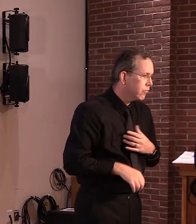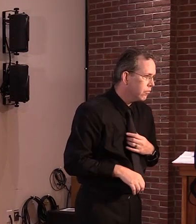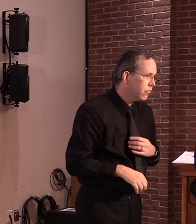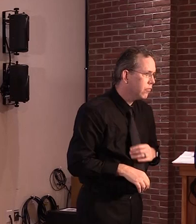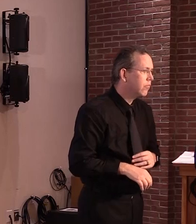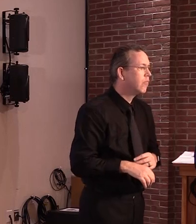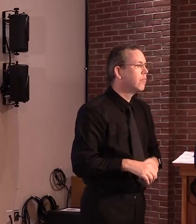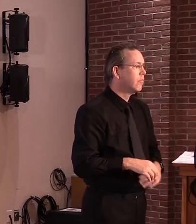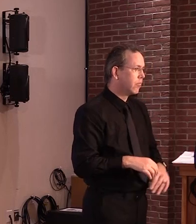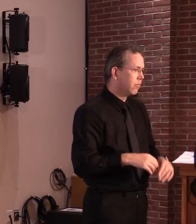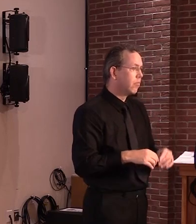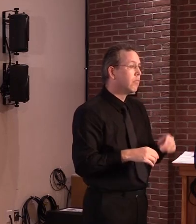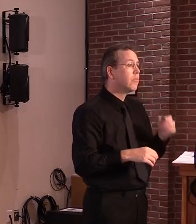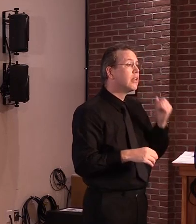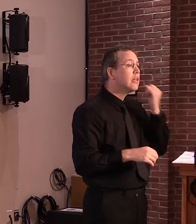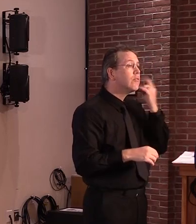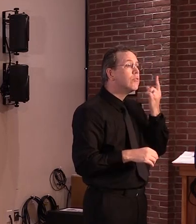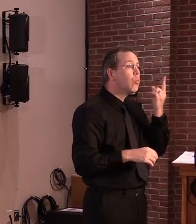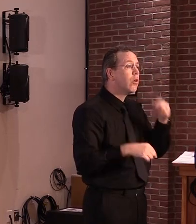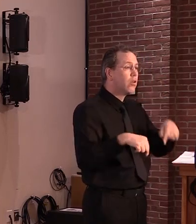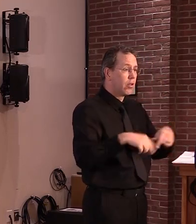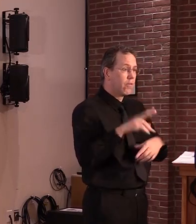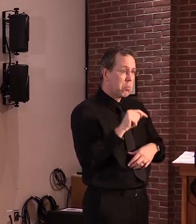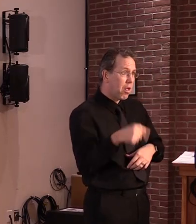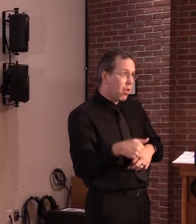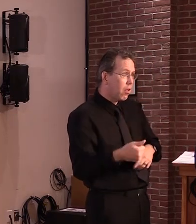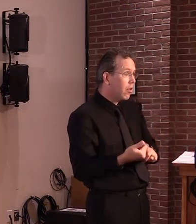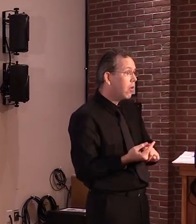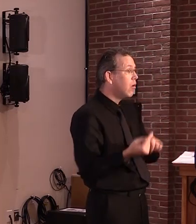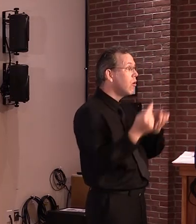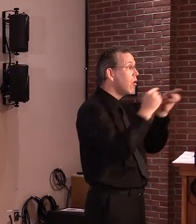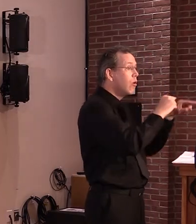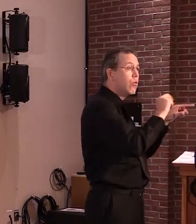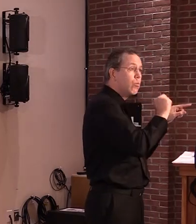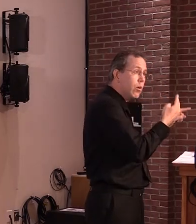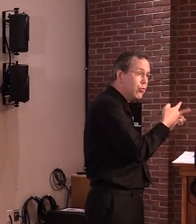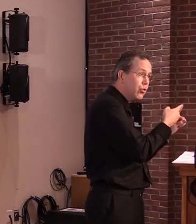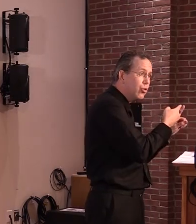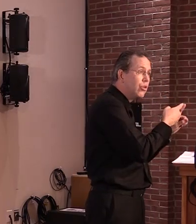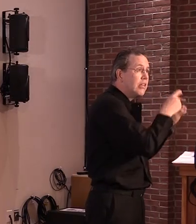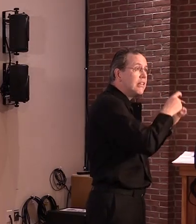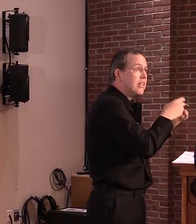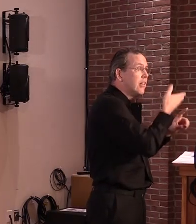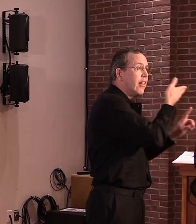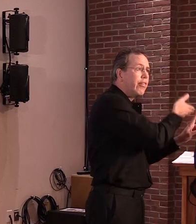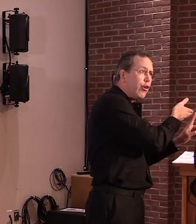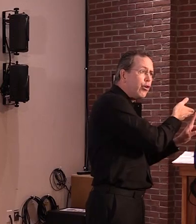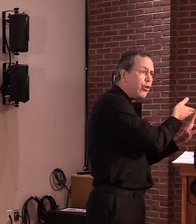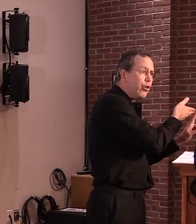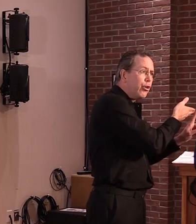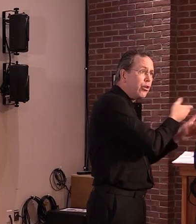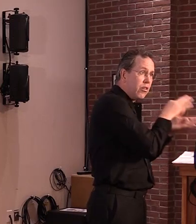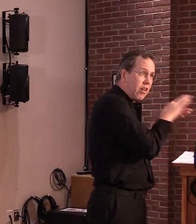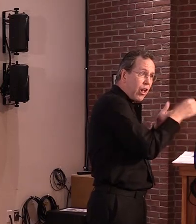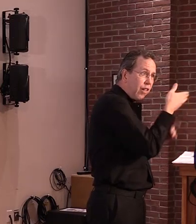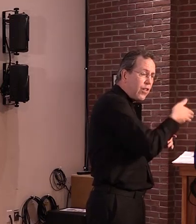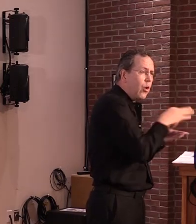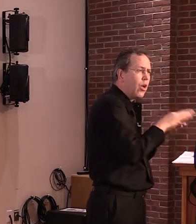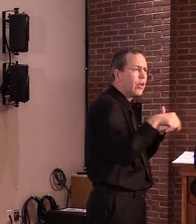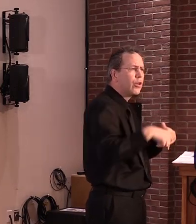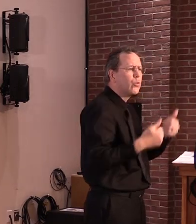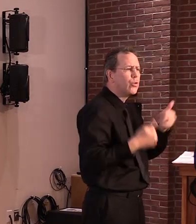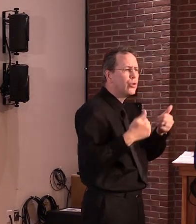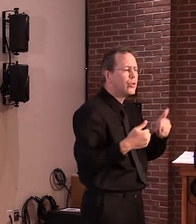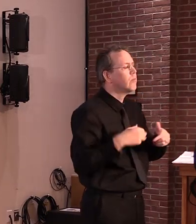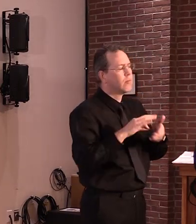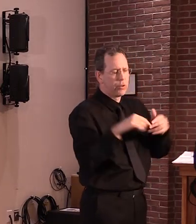positive there? Yes. Just like sometimes in the morning, we have cases that when we sort through them, we learned that